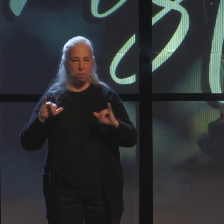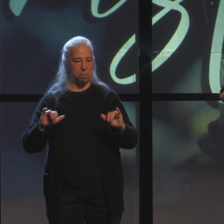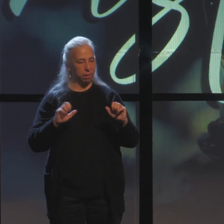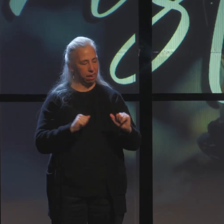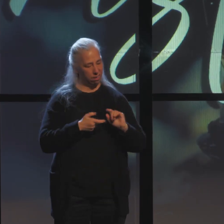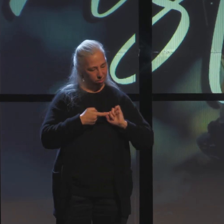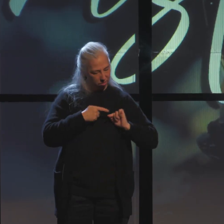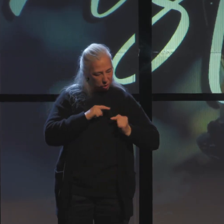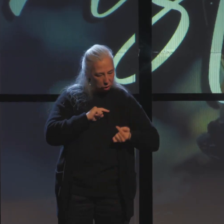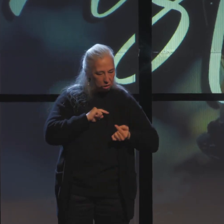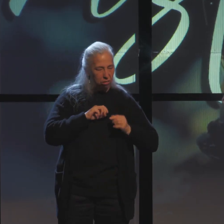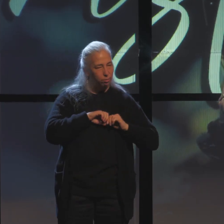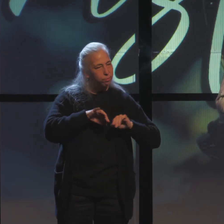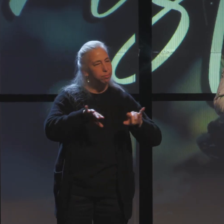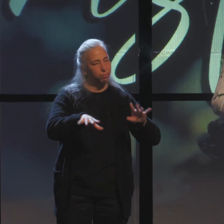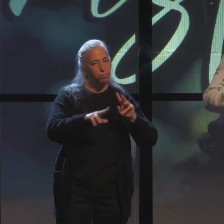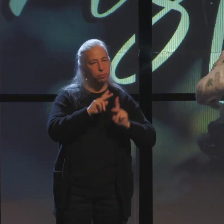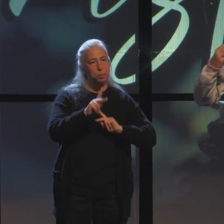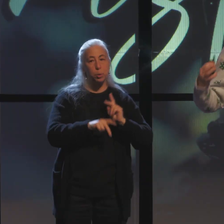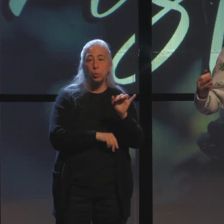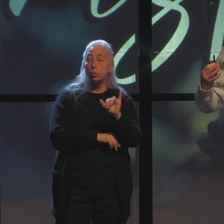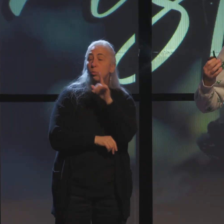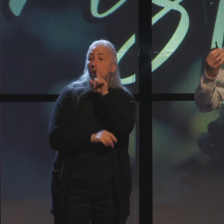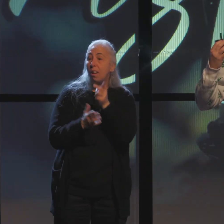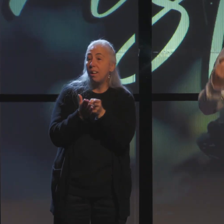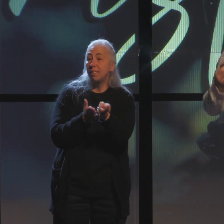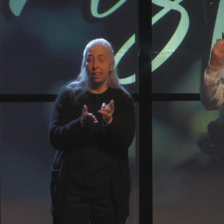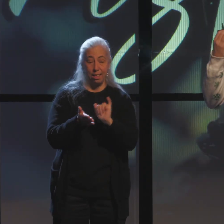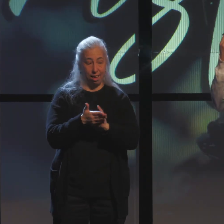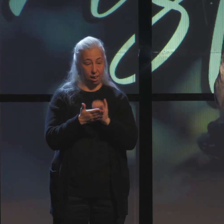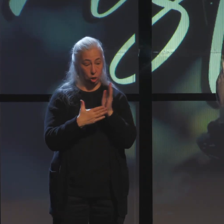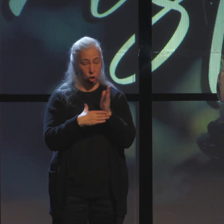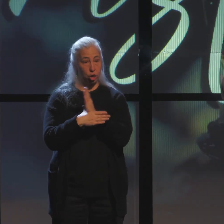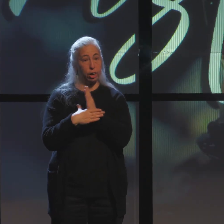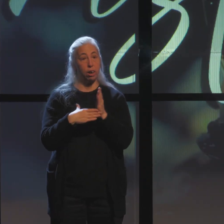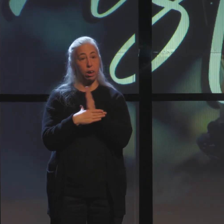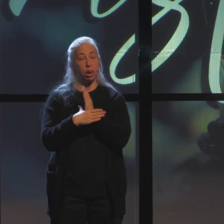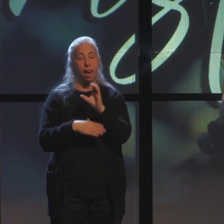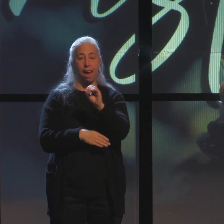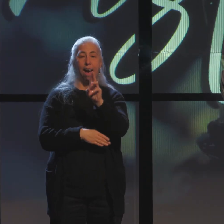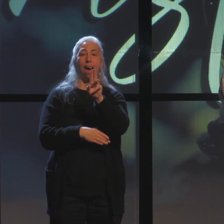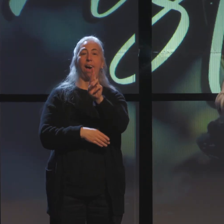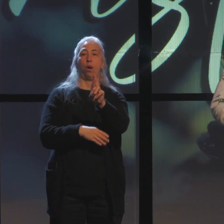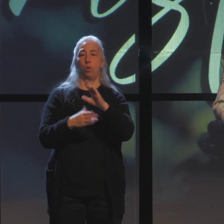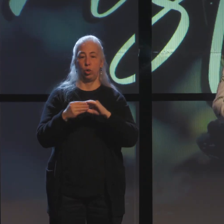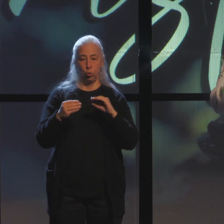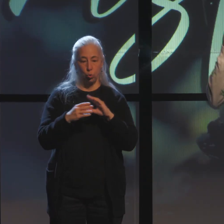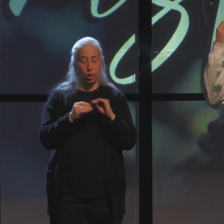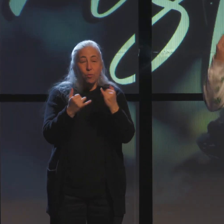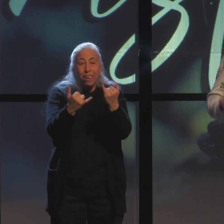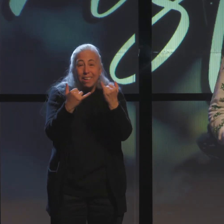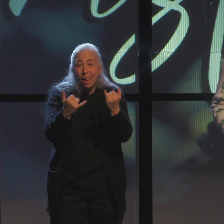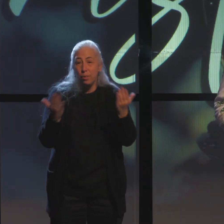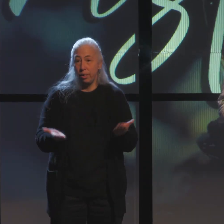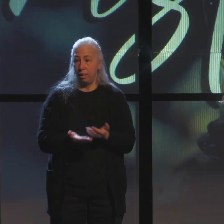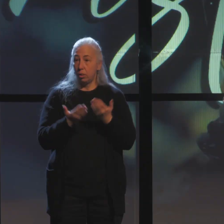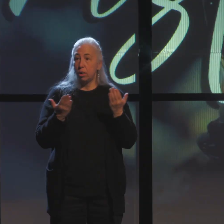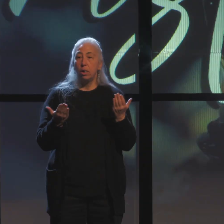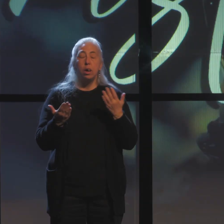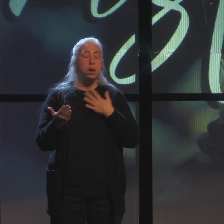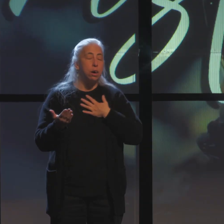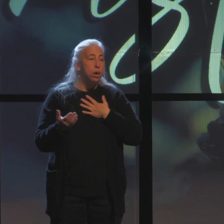now, if we're honest, many of us, this shared story of what it means to be in this country in this moment is a difficult